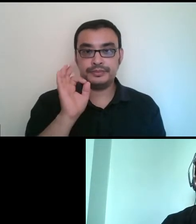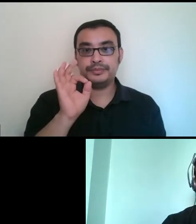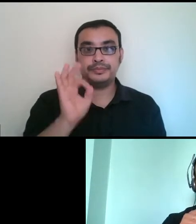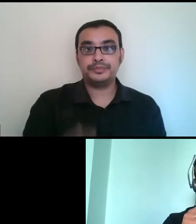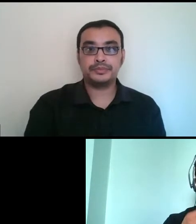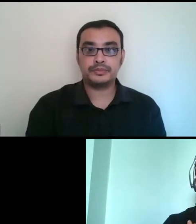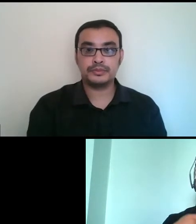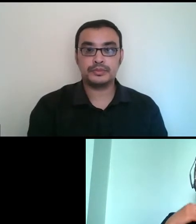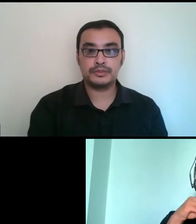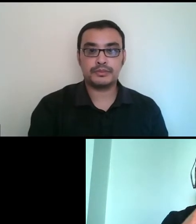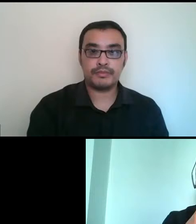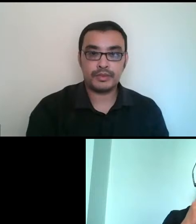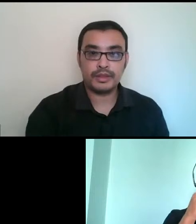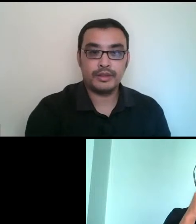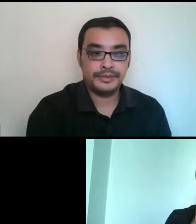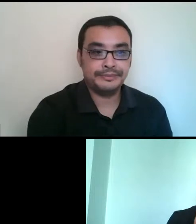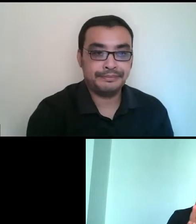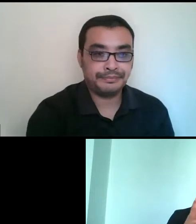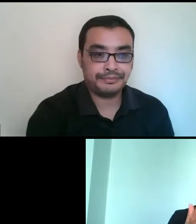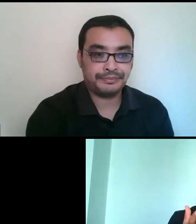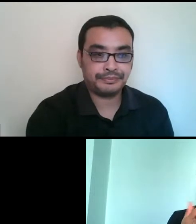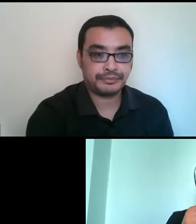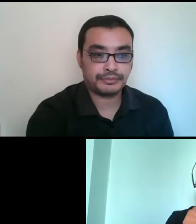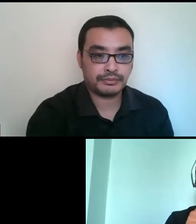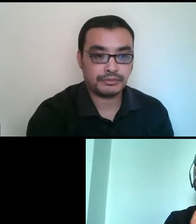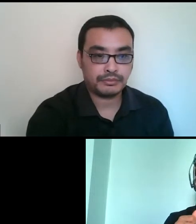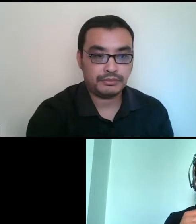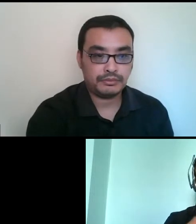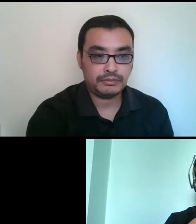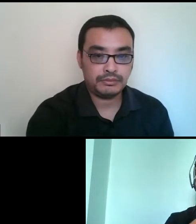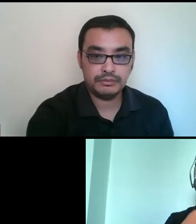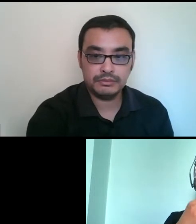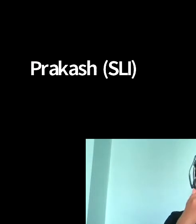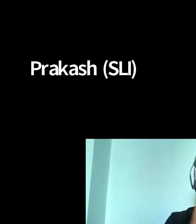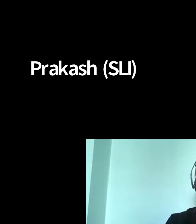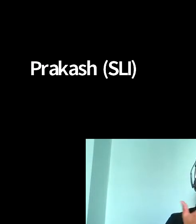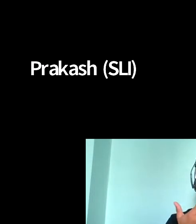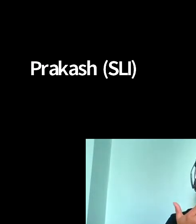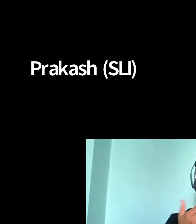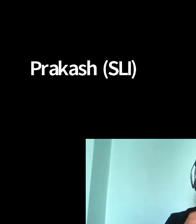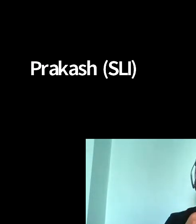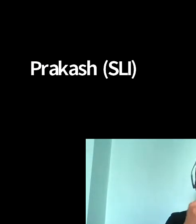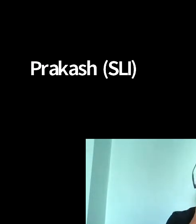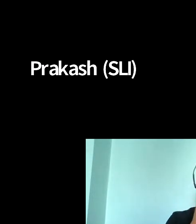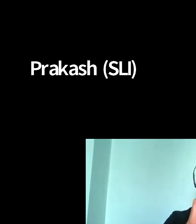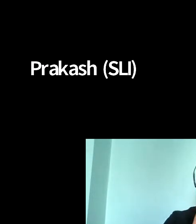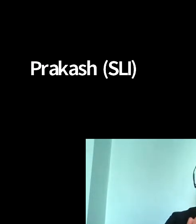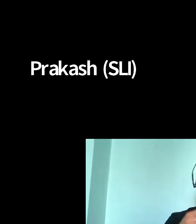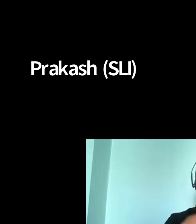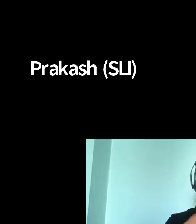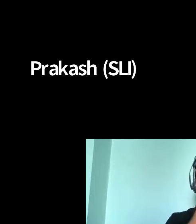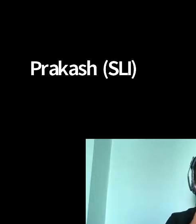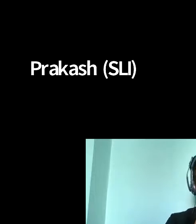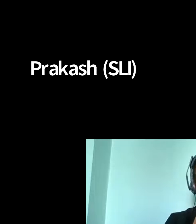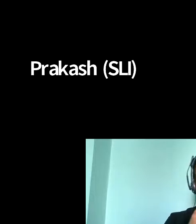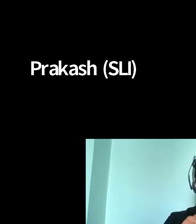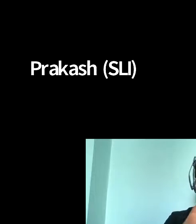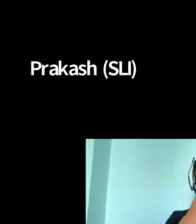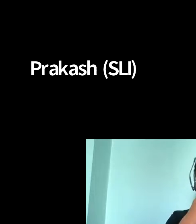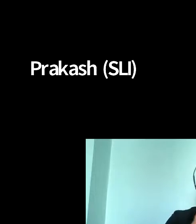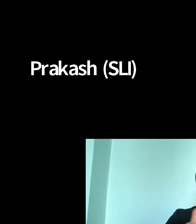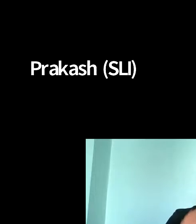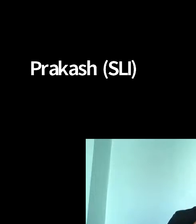in making decisions with regards to how we strategize and implement our initiatives at the grassroots